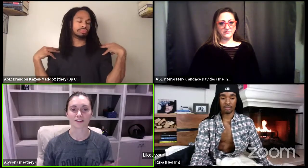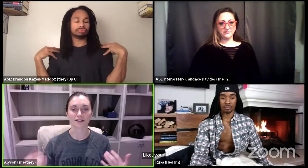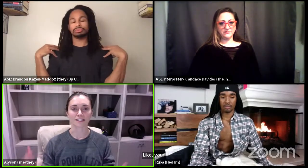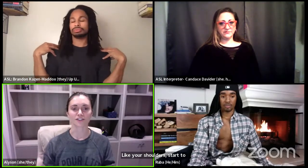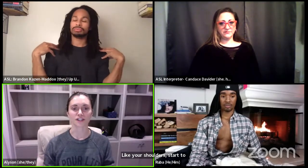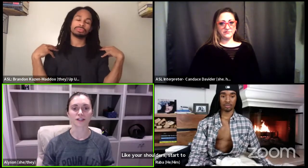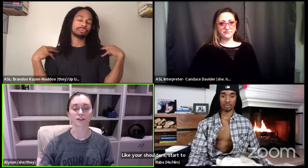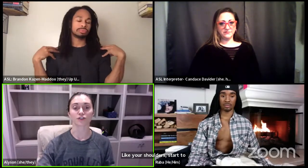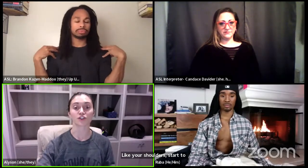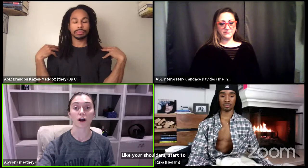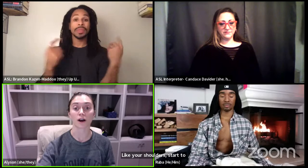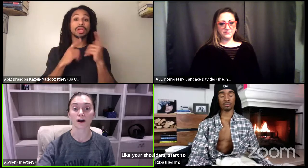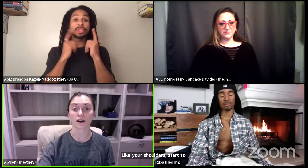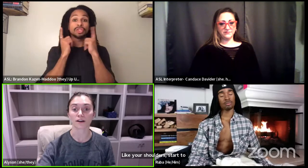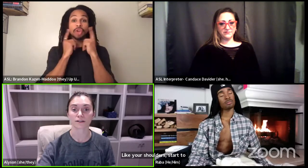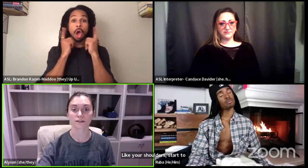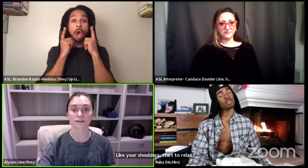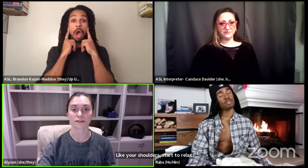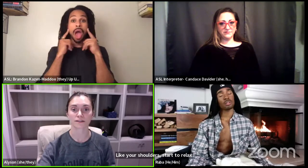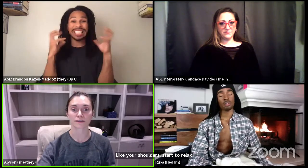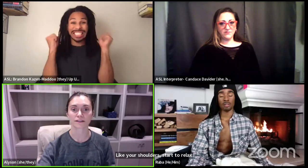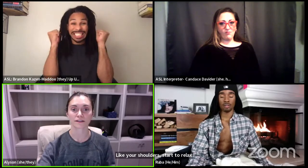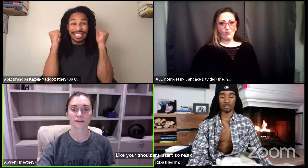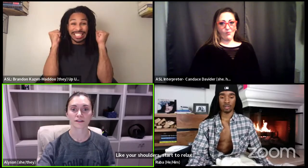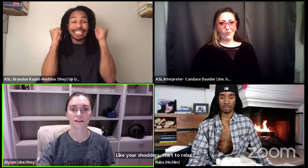Maybe unclenching your jaw.